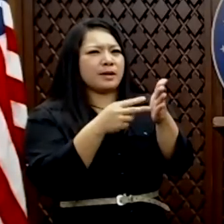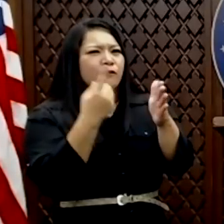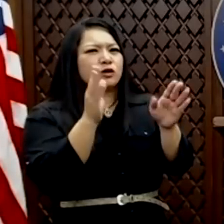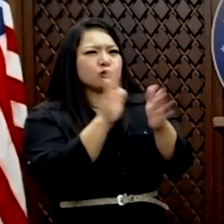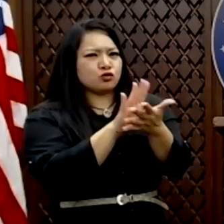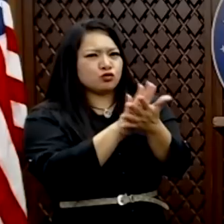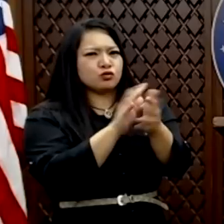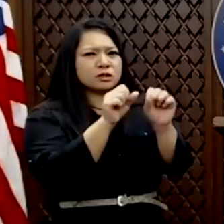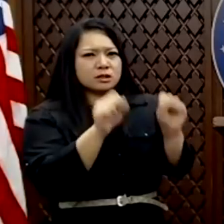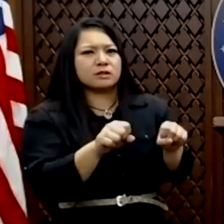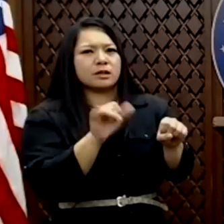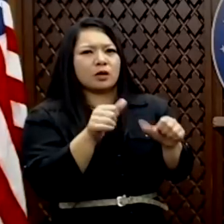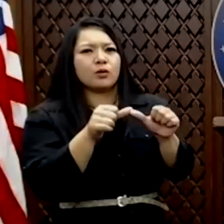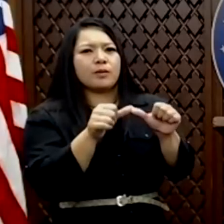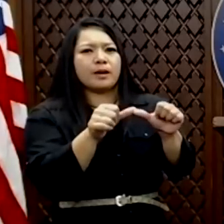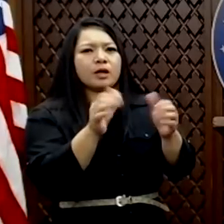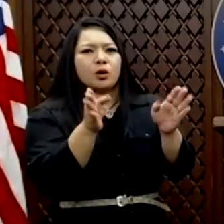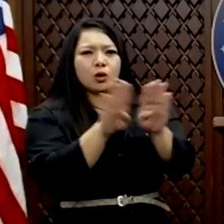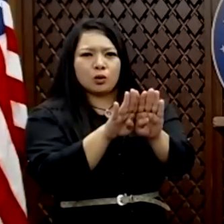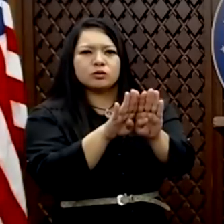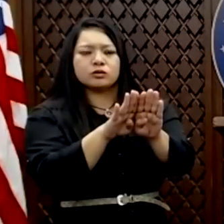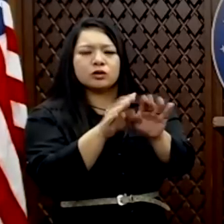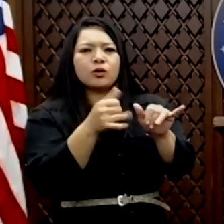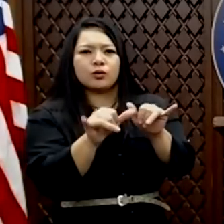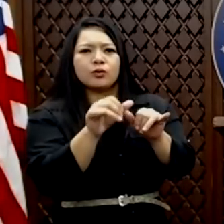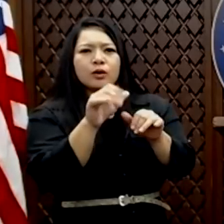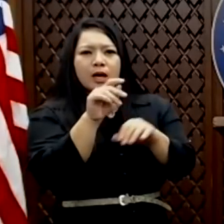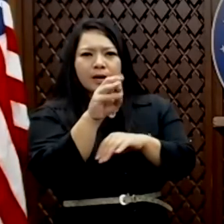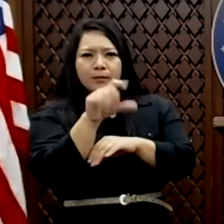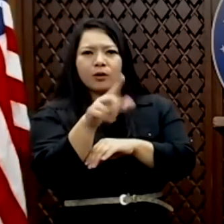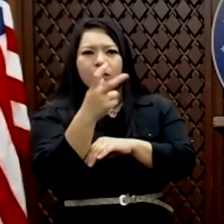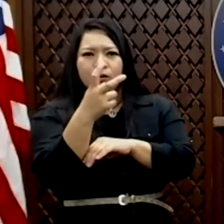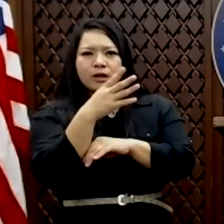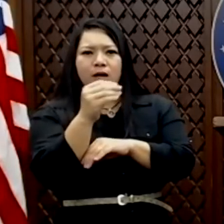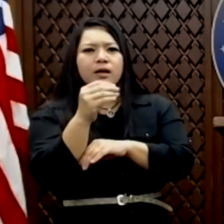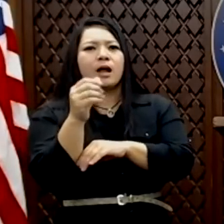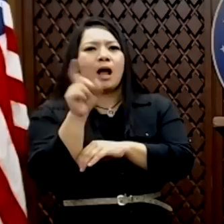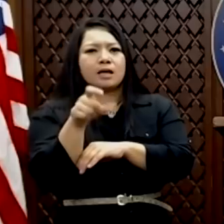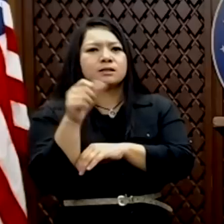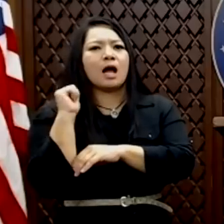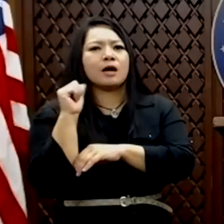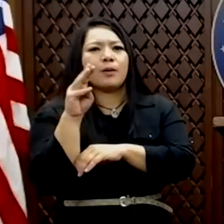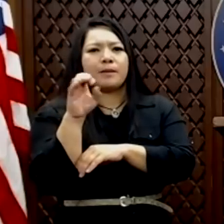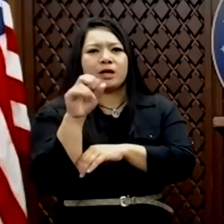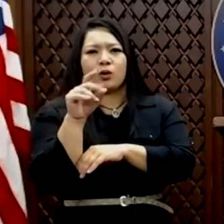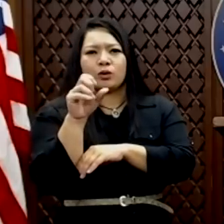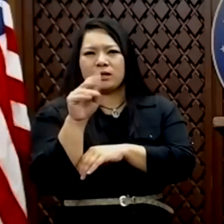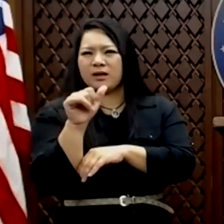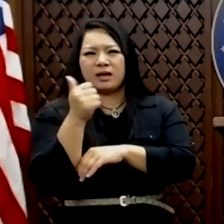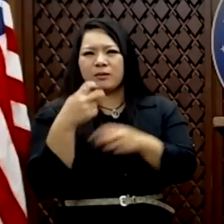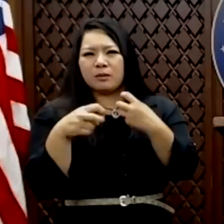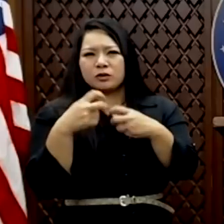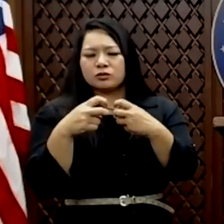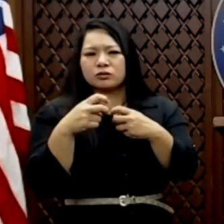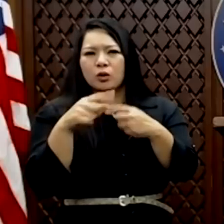agencies that were to remain closed through the 13th? And then if I could ask also for Admiral Benoni, were there any issues during the initial transfer